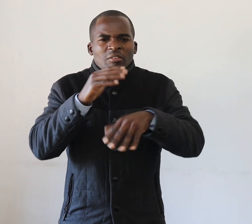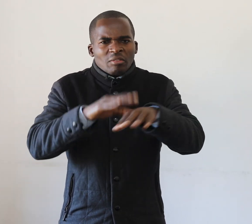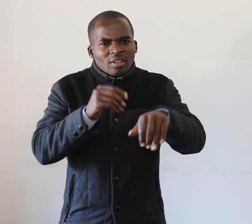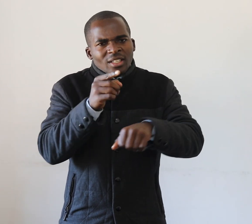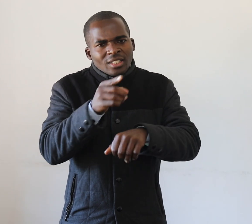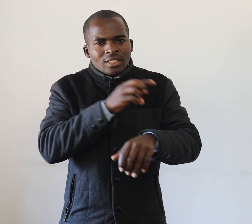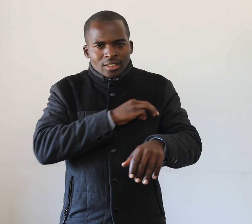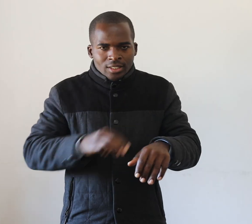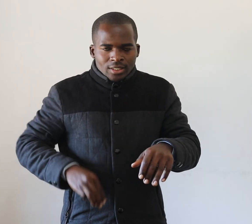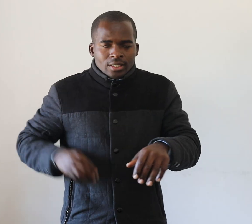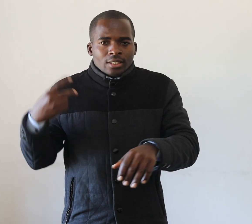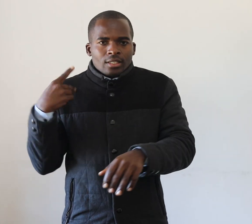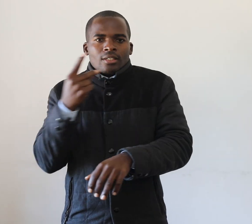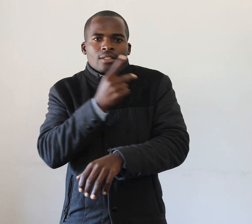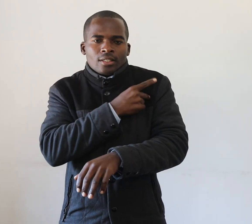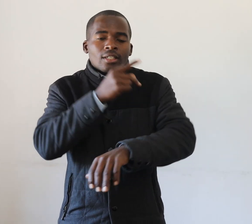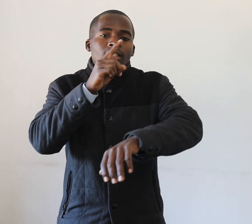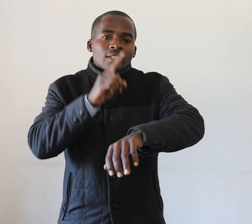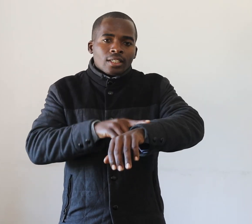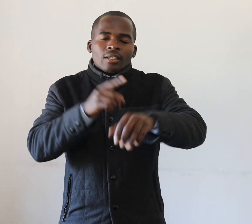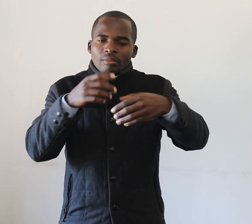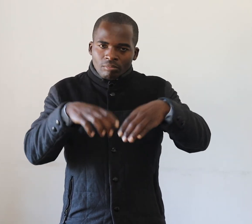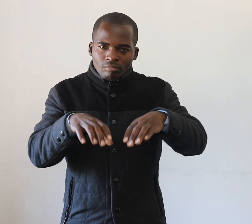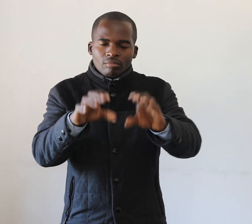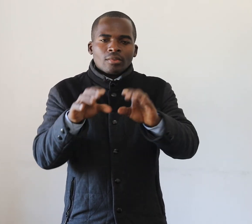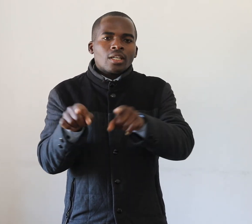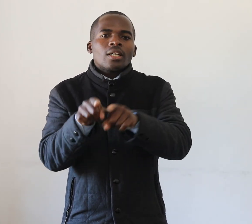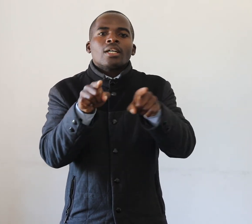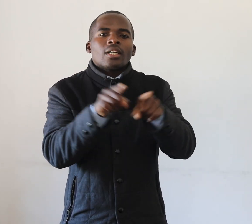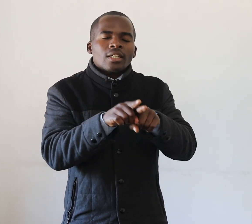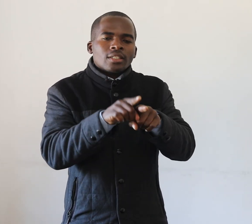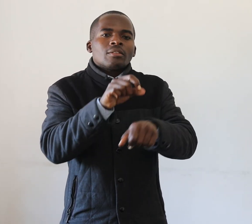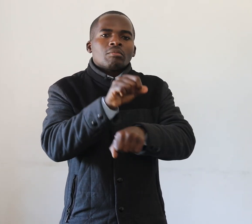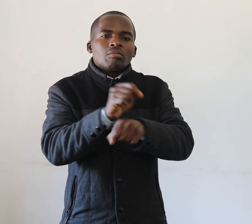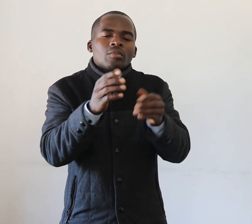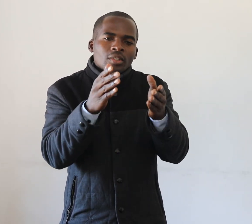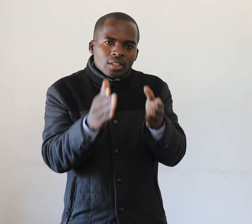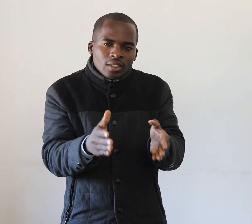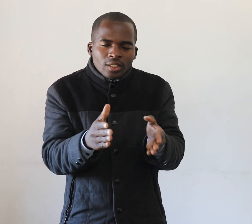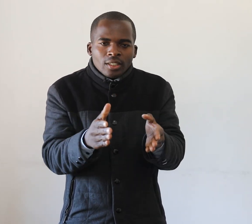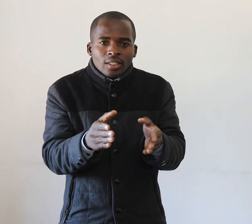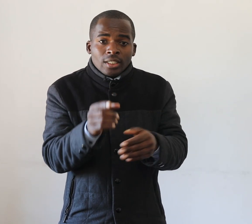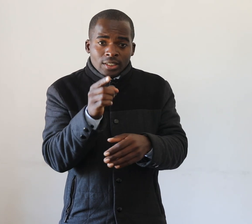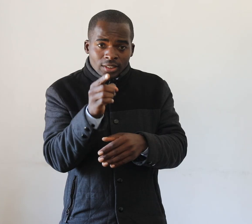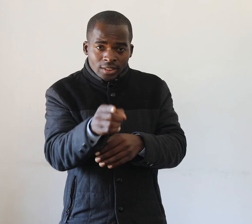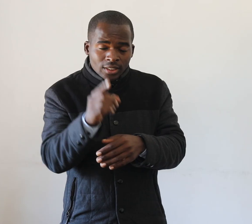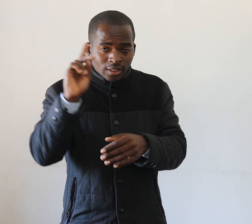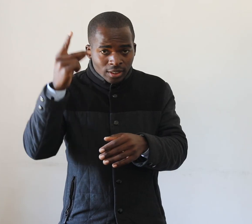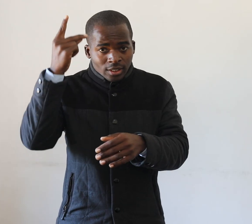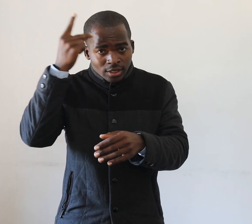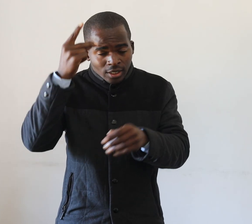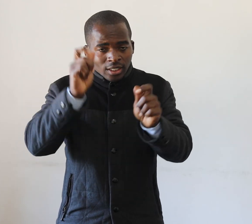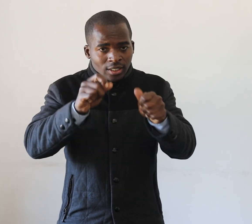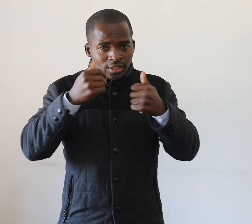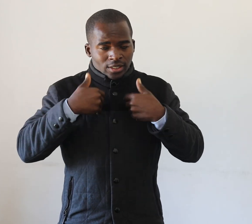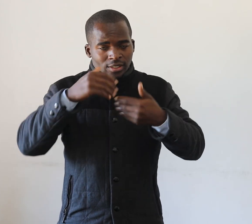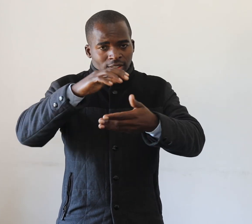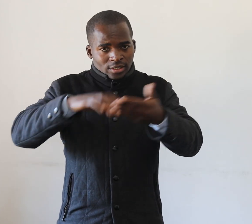the life of Parliament. In plain language, the party can remove its own proportional representation members